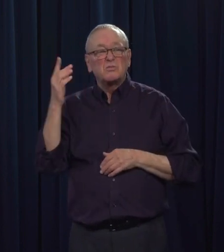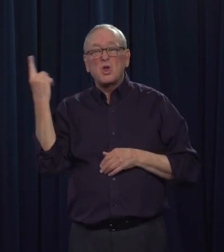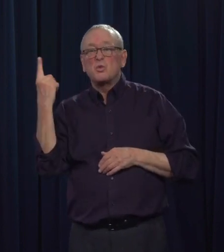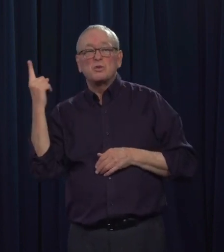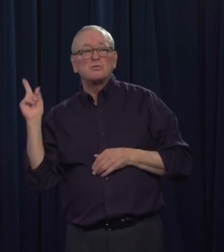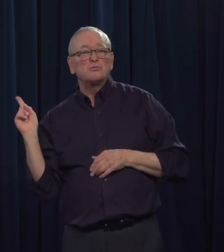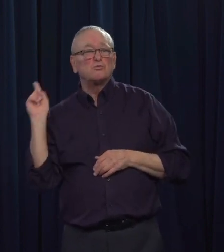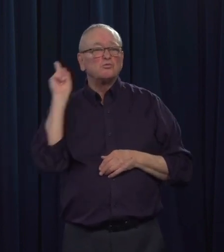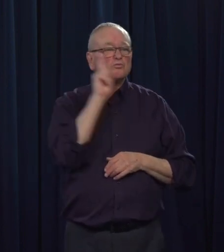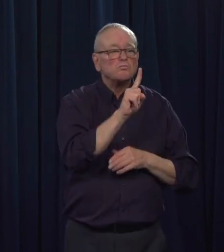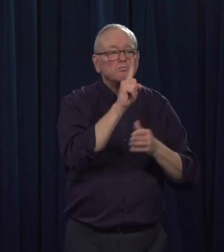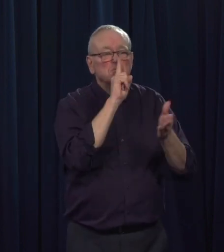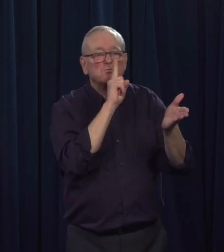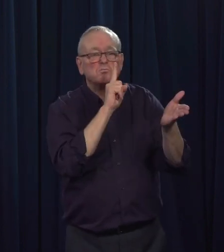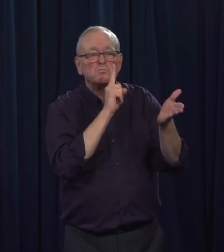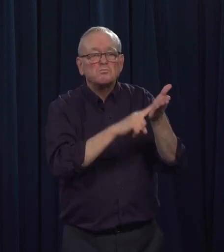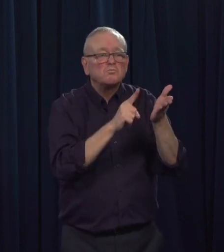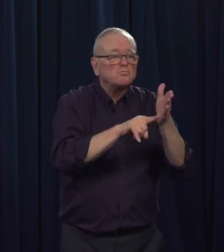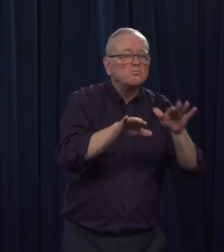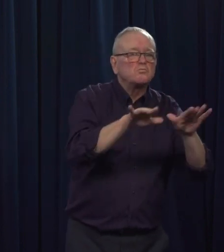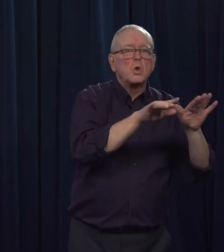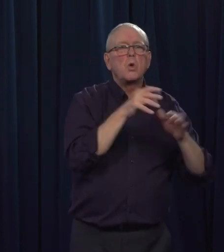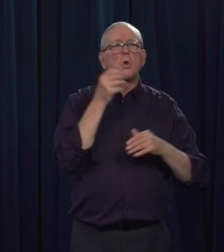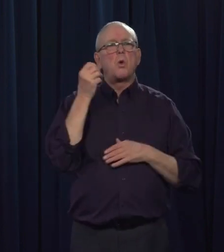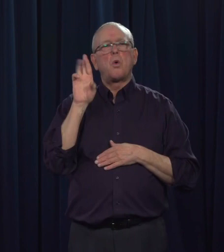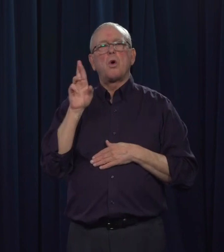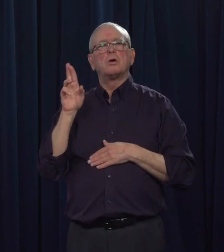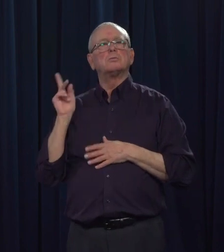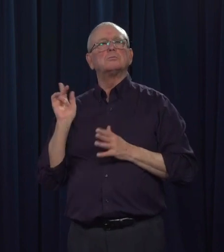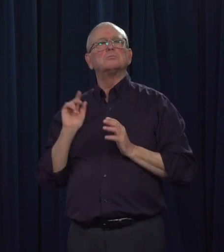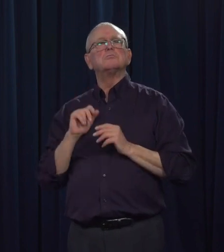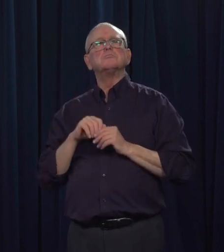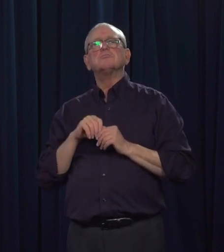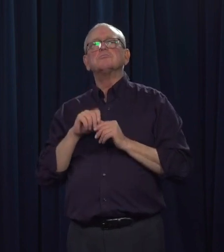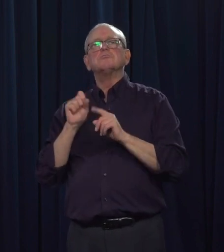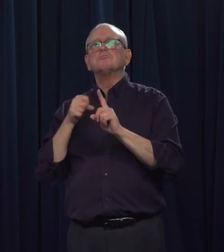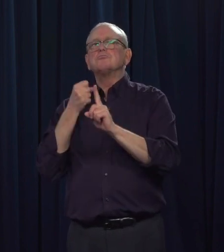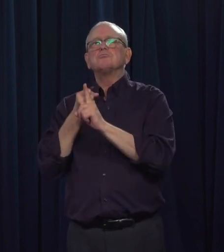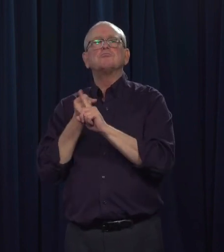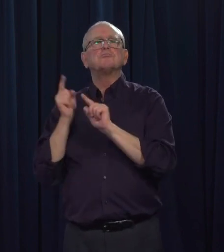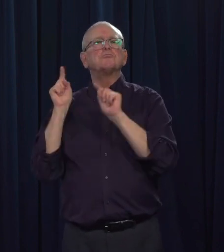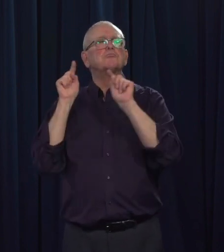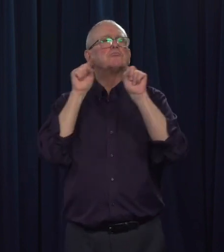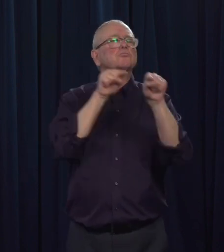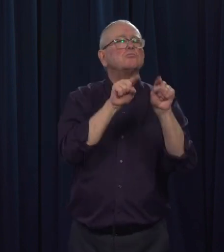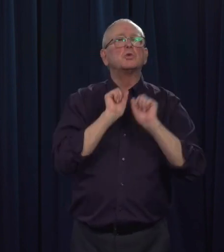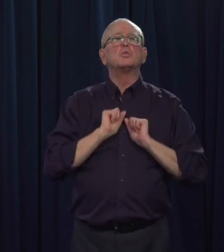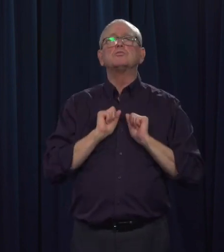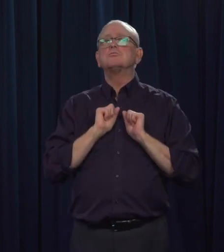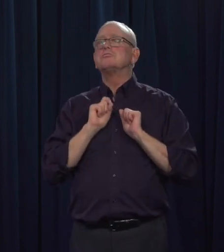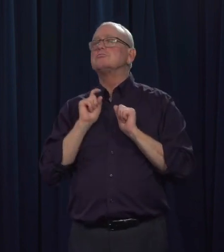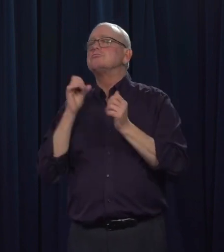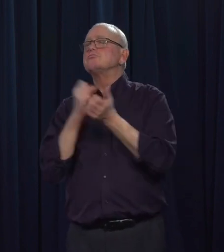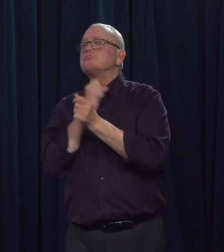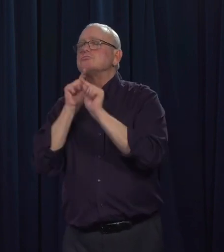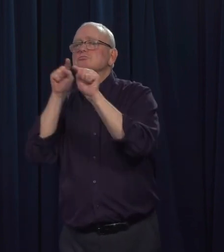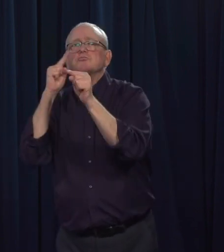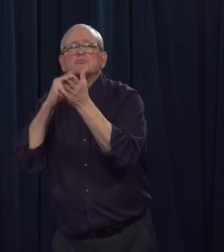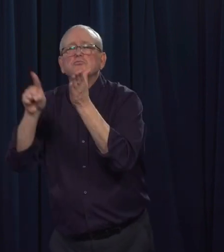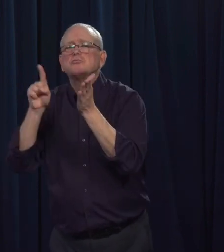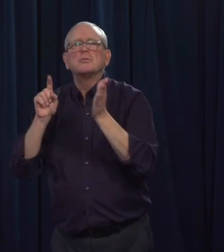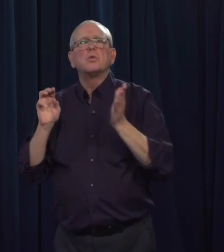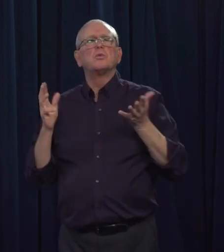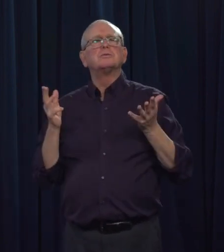of randomly check? You know, the same way, as you well know, health inspectors go to restaurants